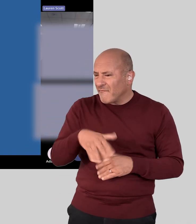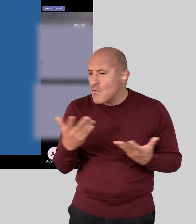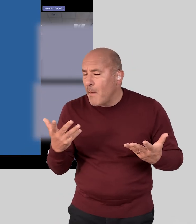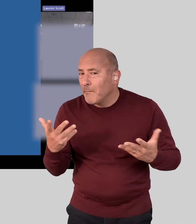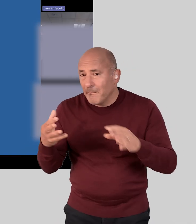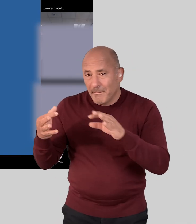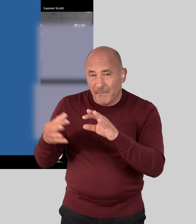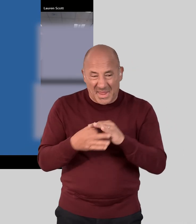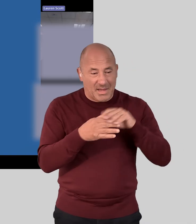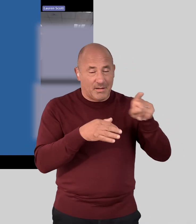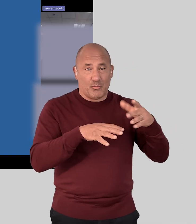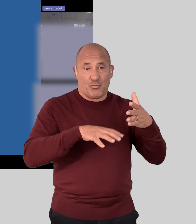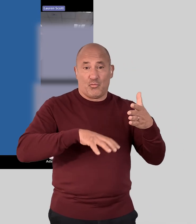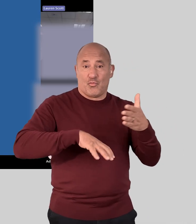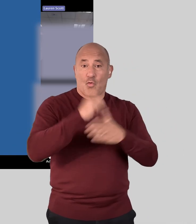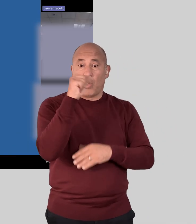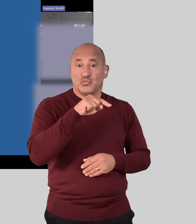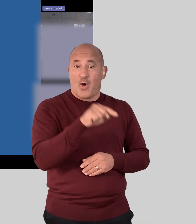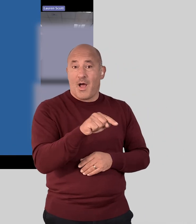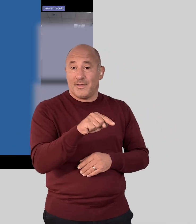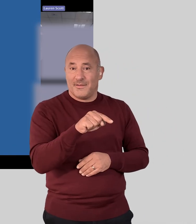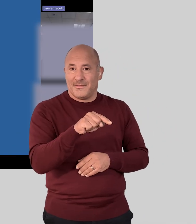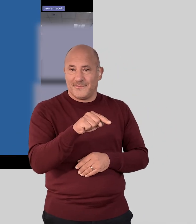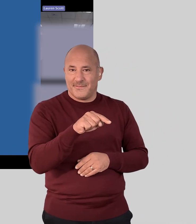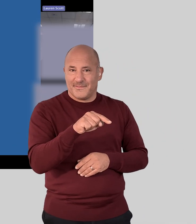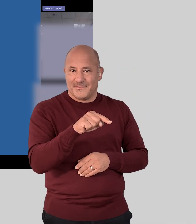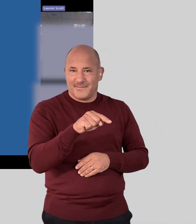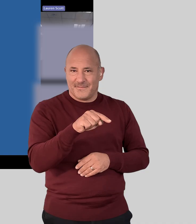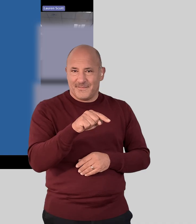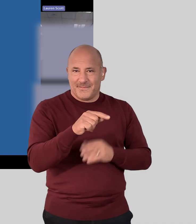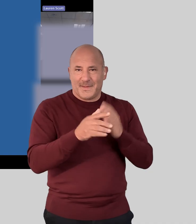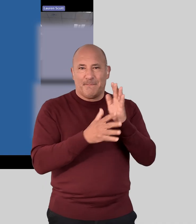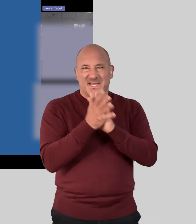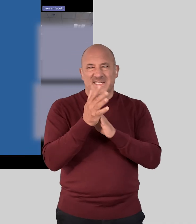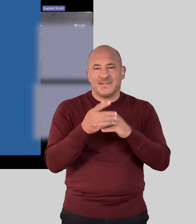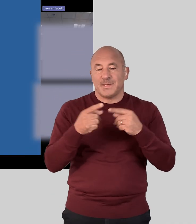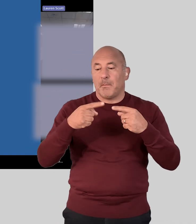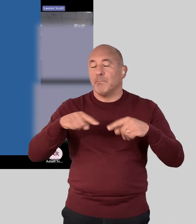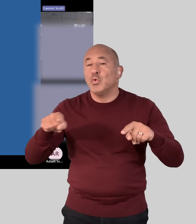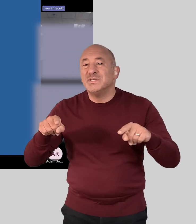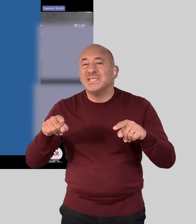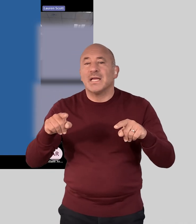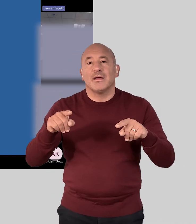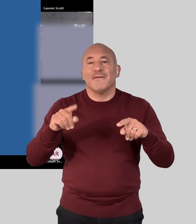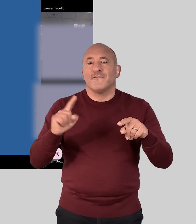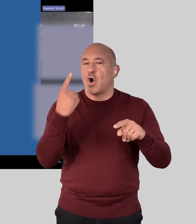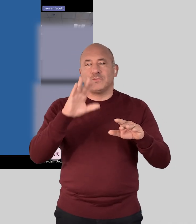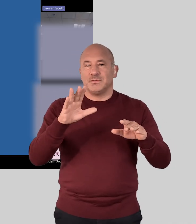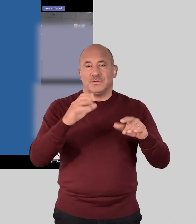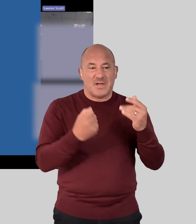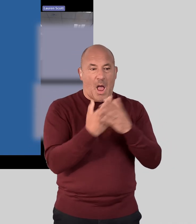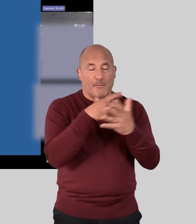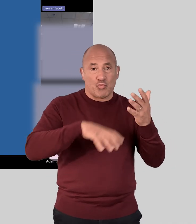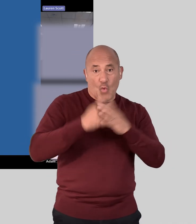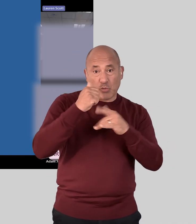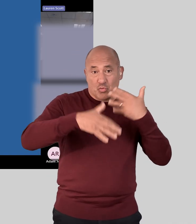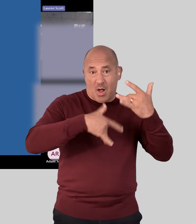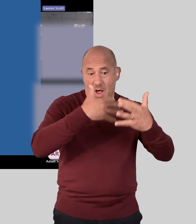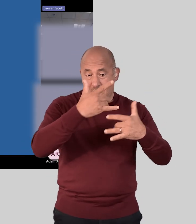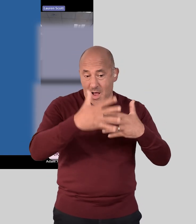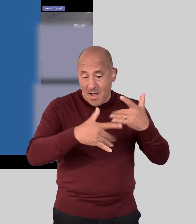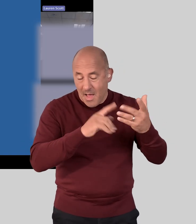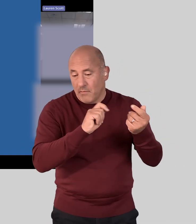today, emerged as a result of hip hop culture. So it came kind of after this was all happening.